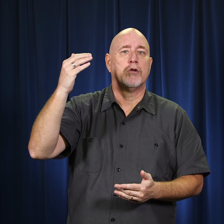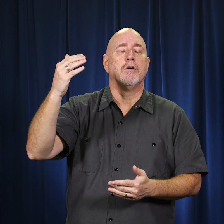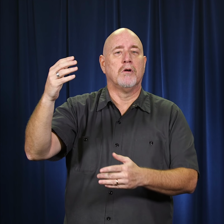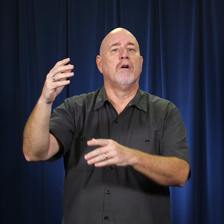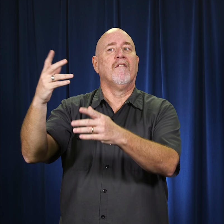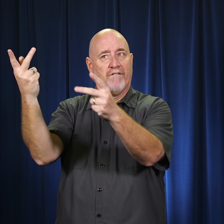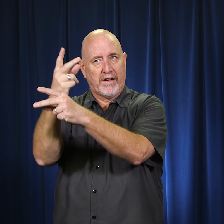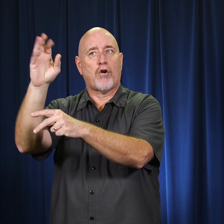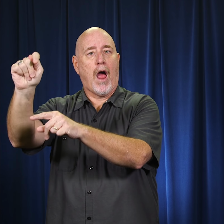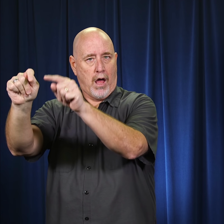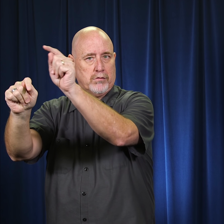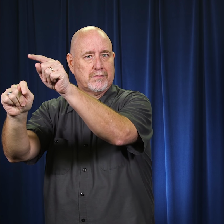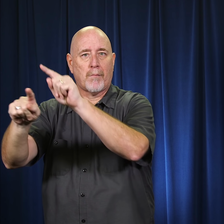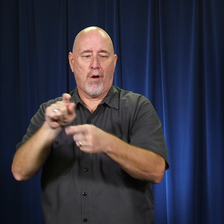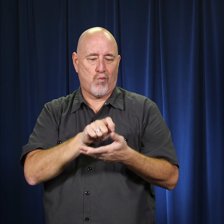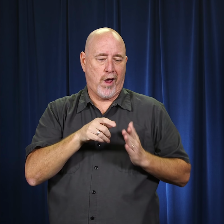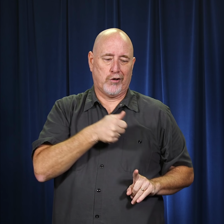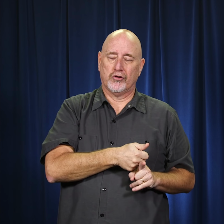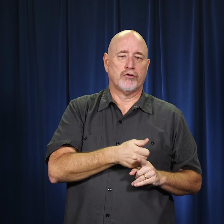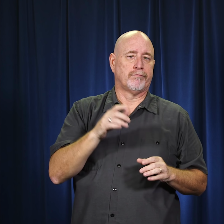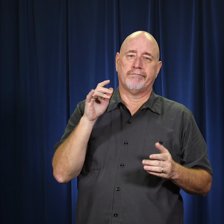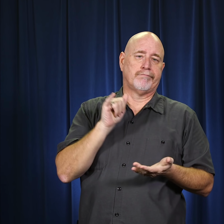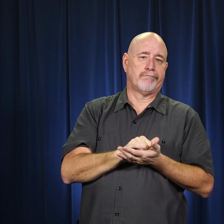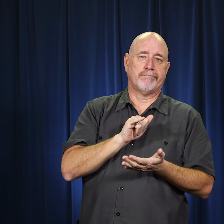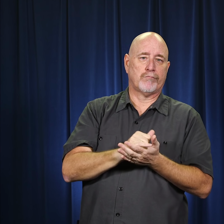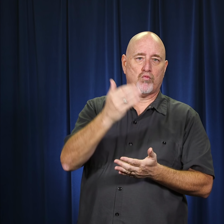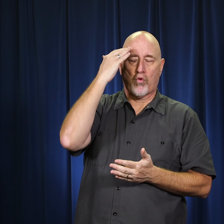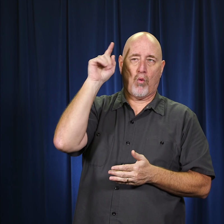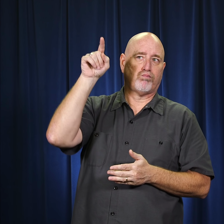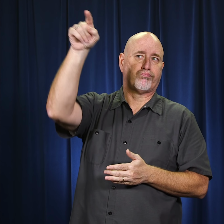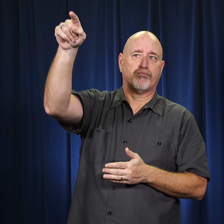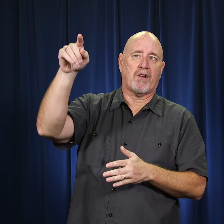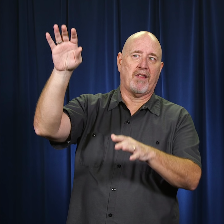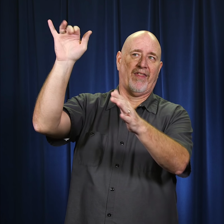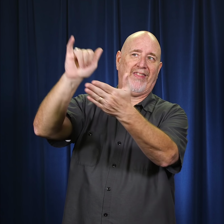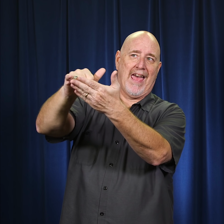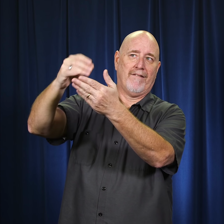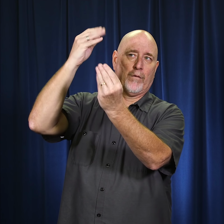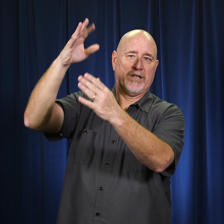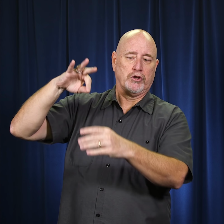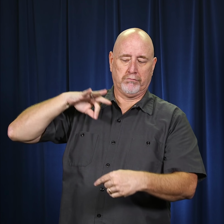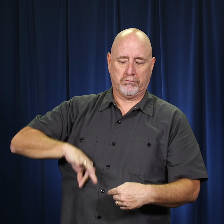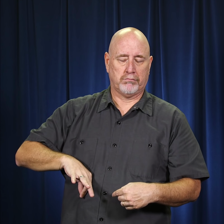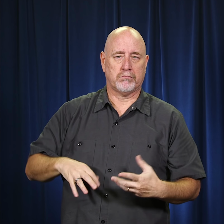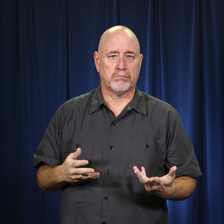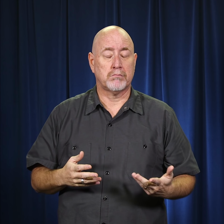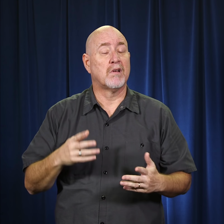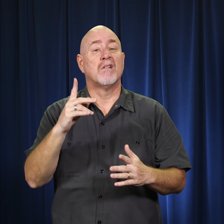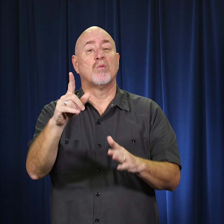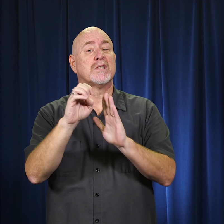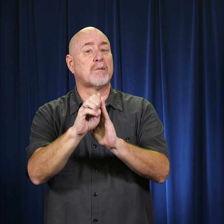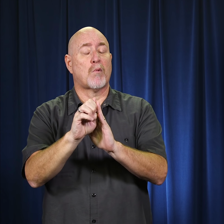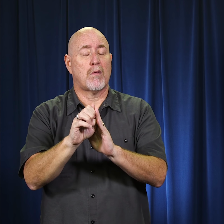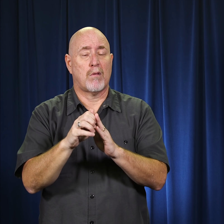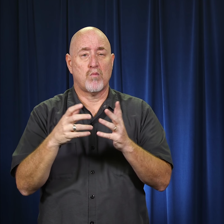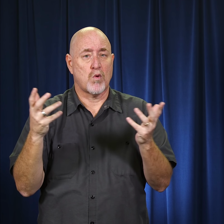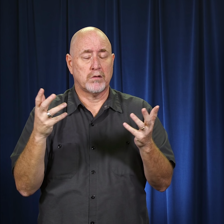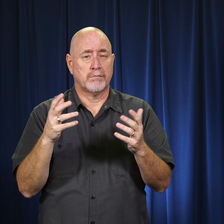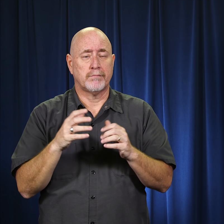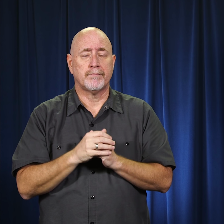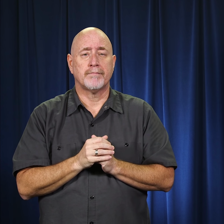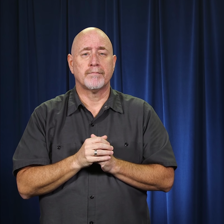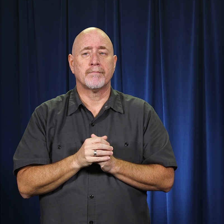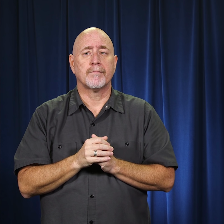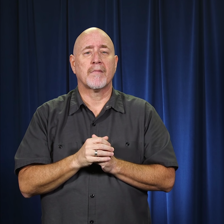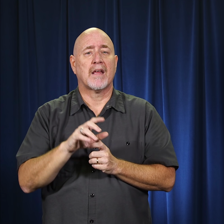time when we do figure it out, but the writers themselves could not have known how valuable it was. One example of this scientific